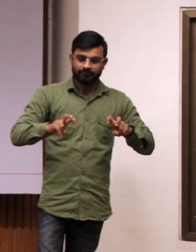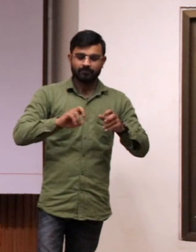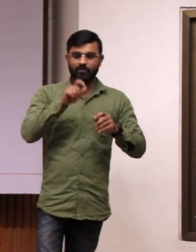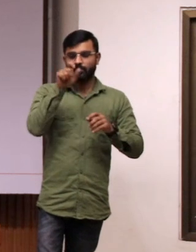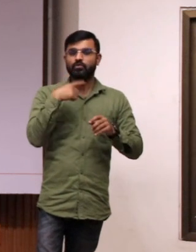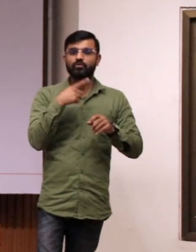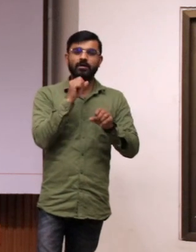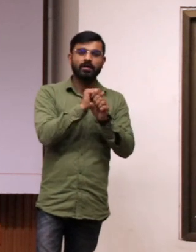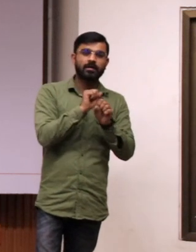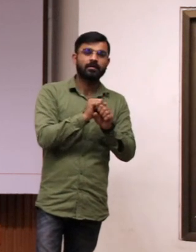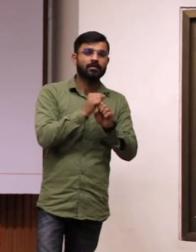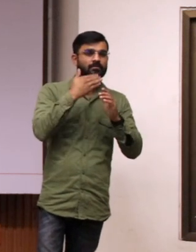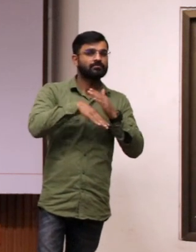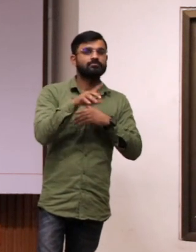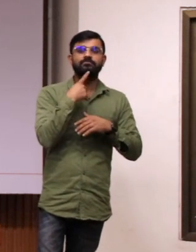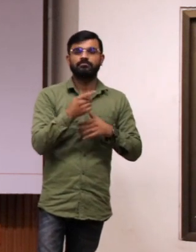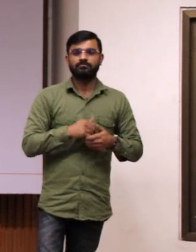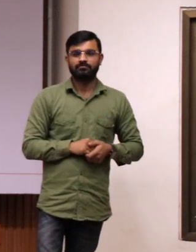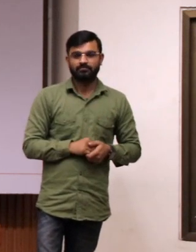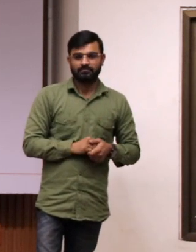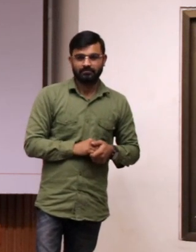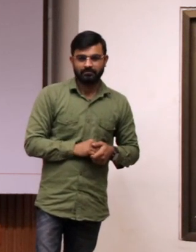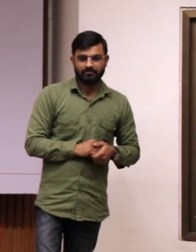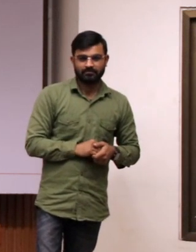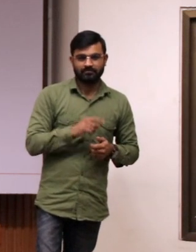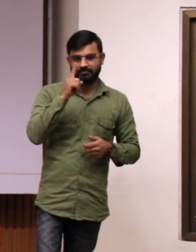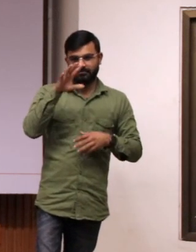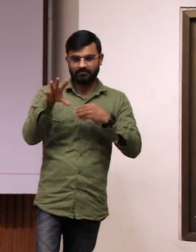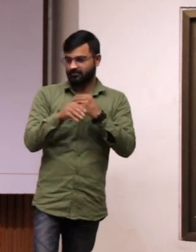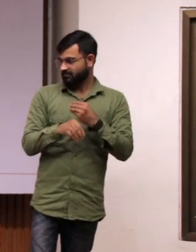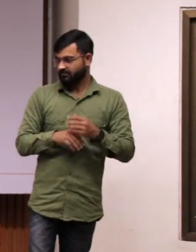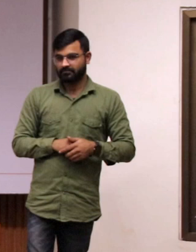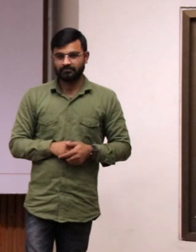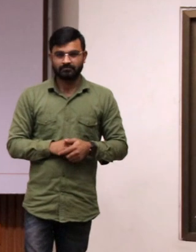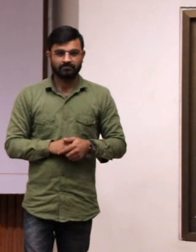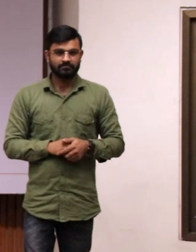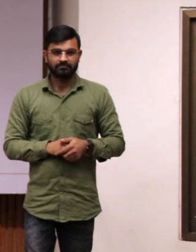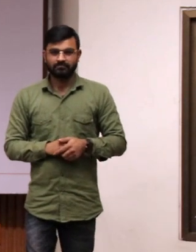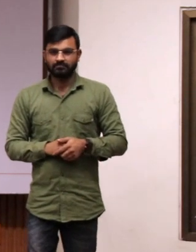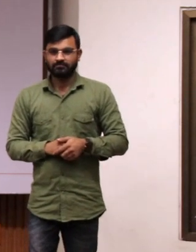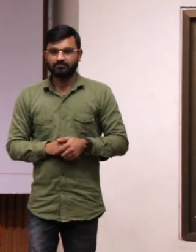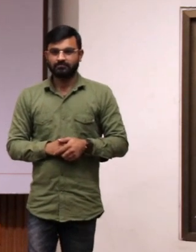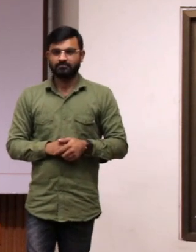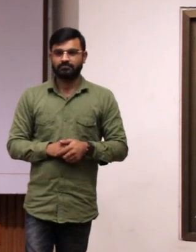only person who are working, I tell you. Mind it. I also have one question. Yeah, on the mic,